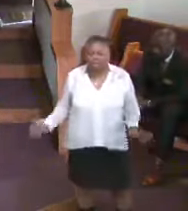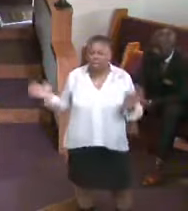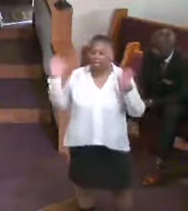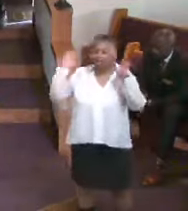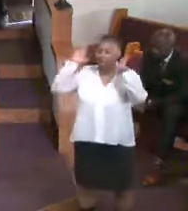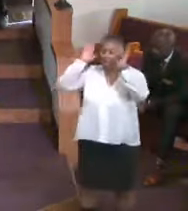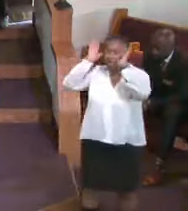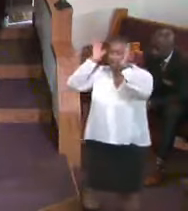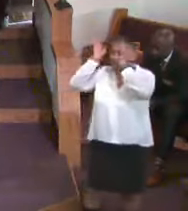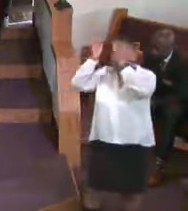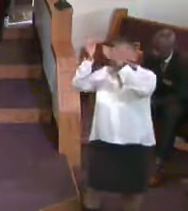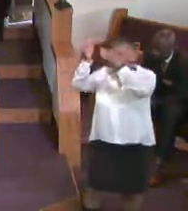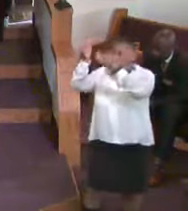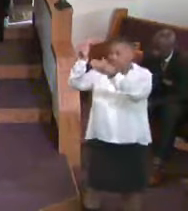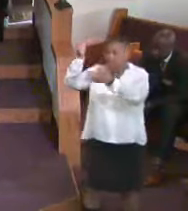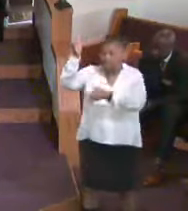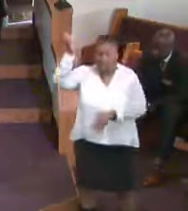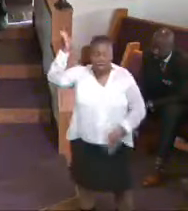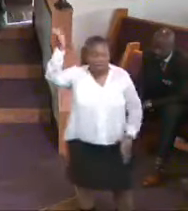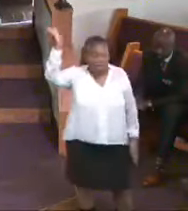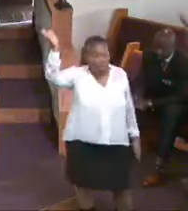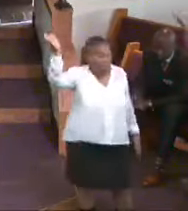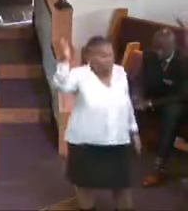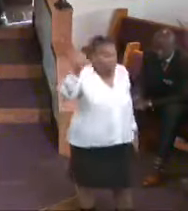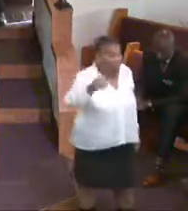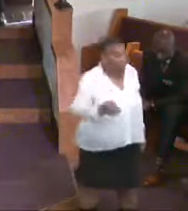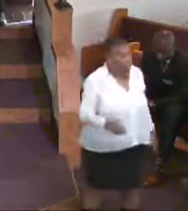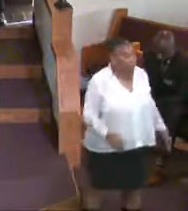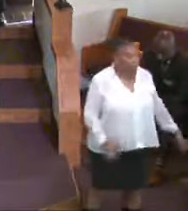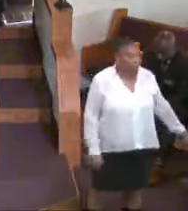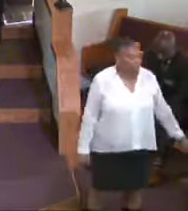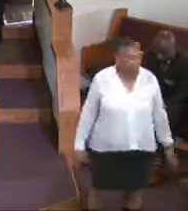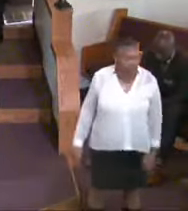peace. Just keep your mind stayed on